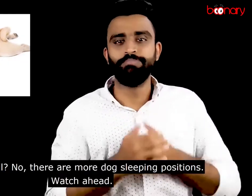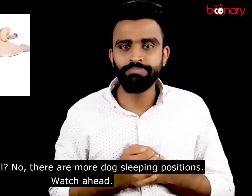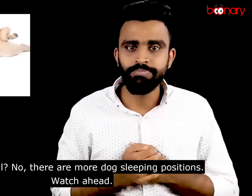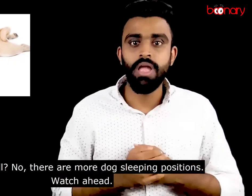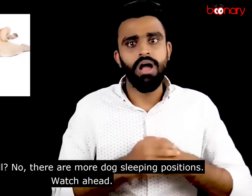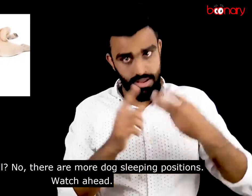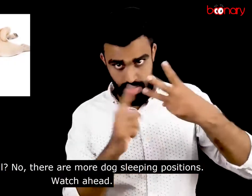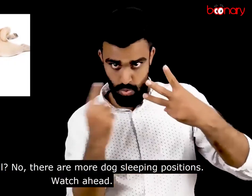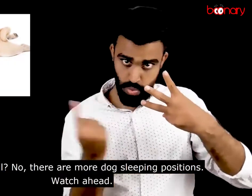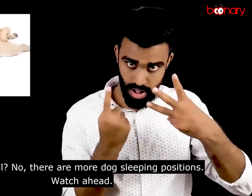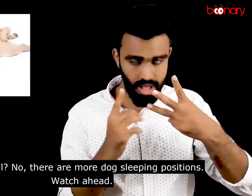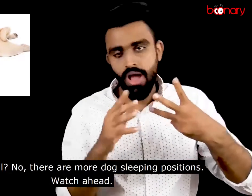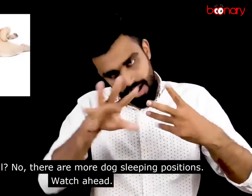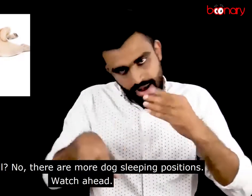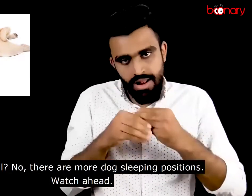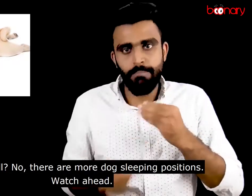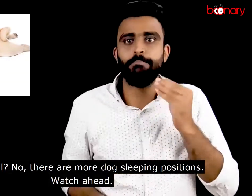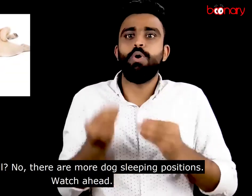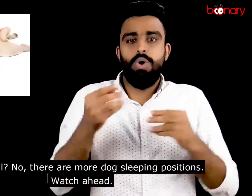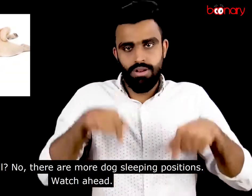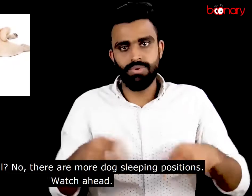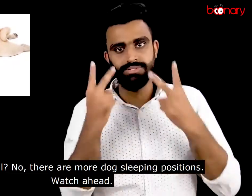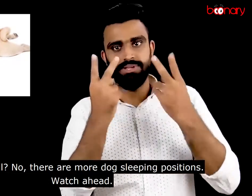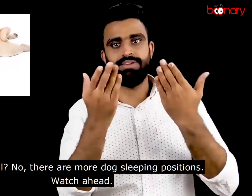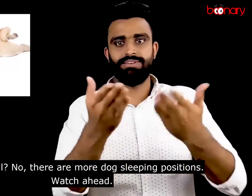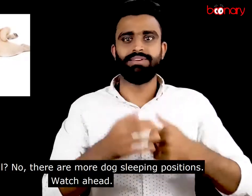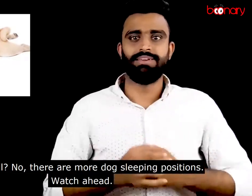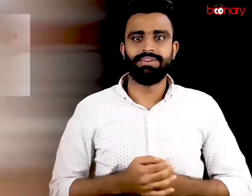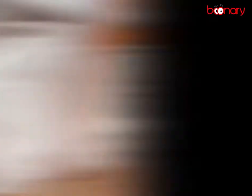Is that all? No, there are more dog sleeping positions. Watch ahead.